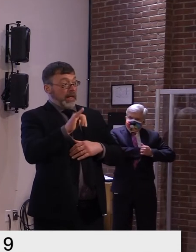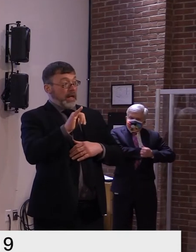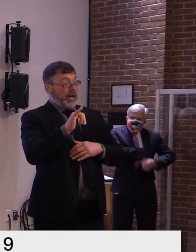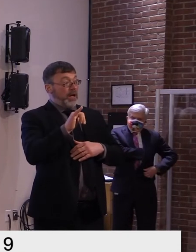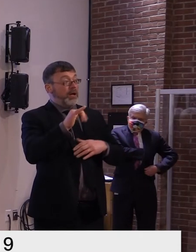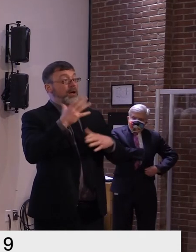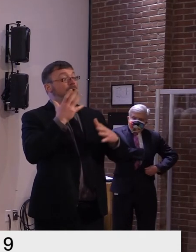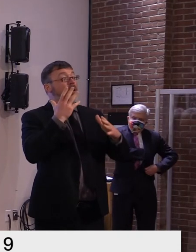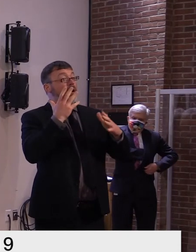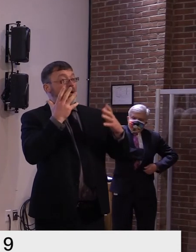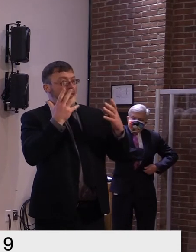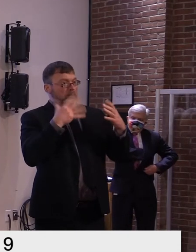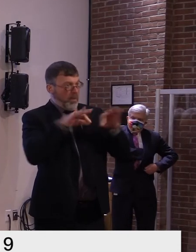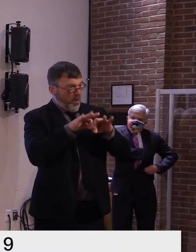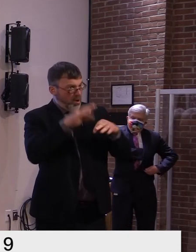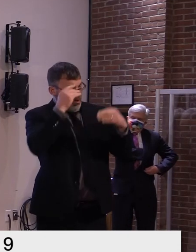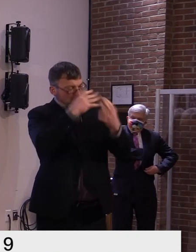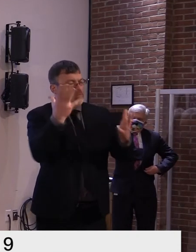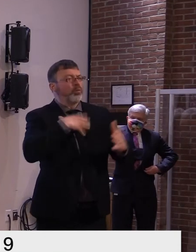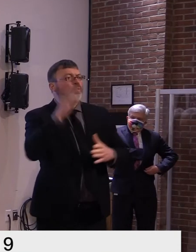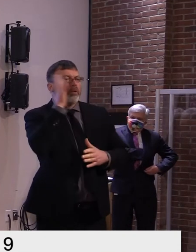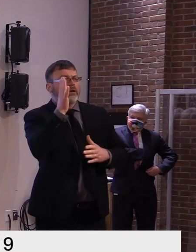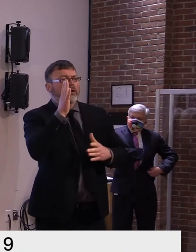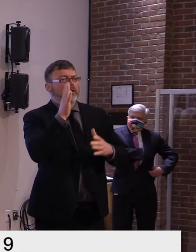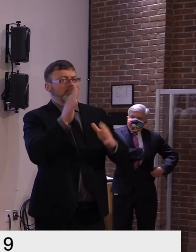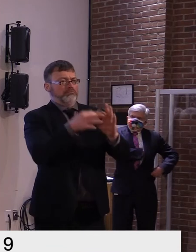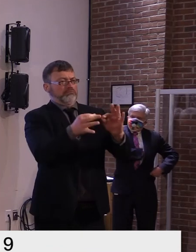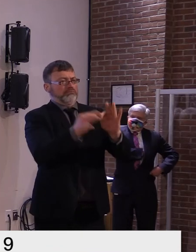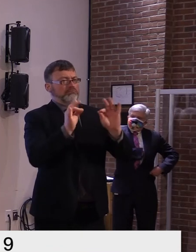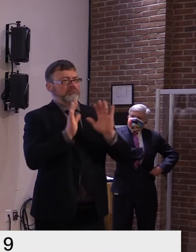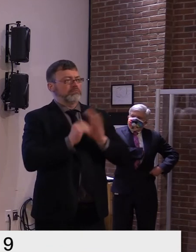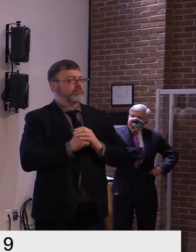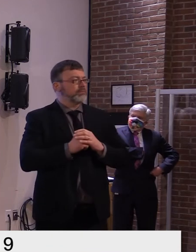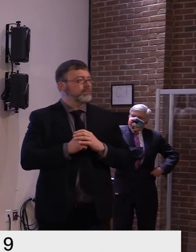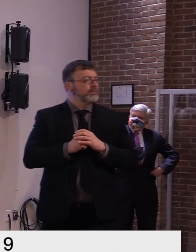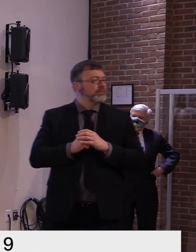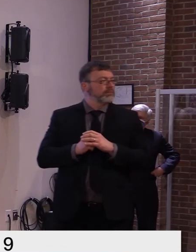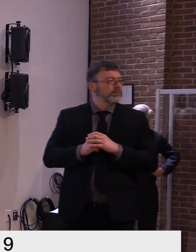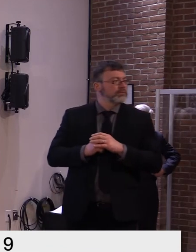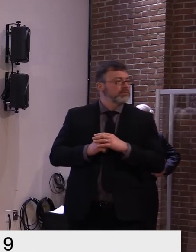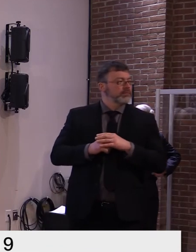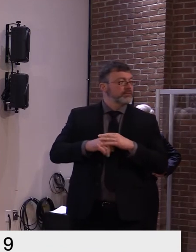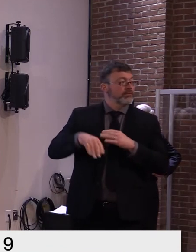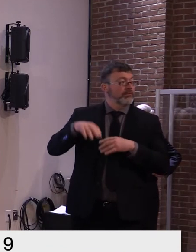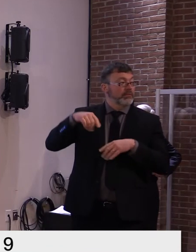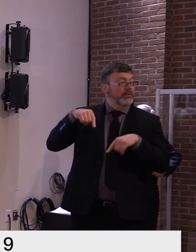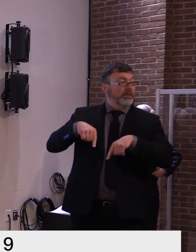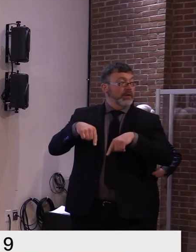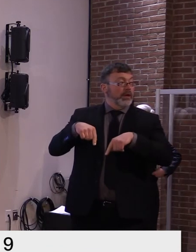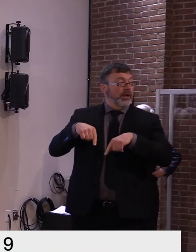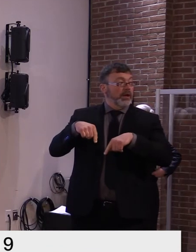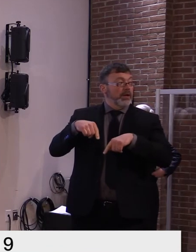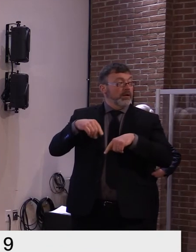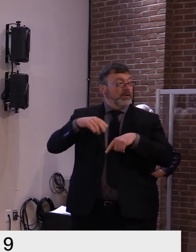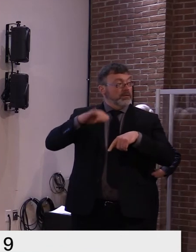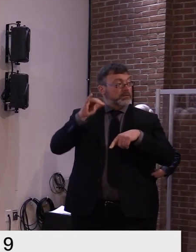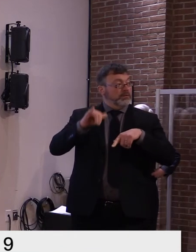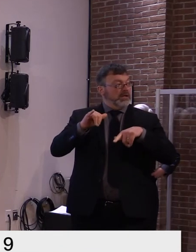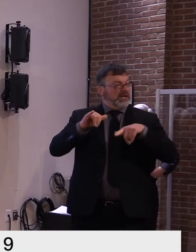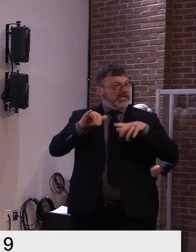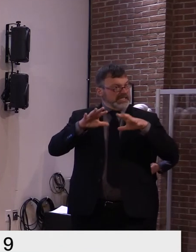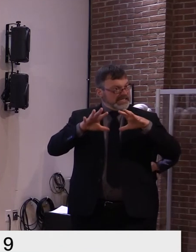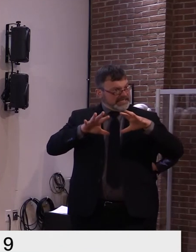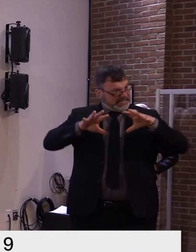as possible. Would you characterize this as an active investigation? I would say we're